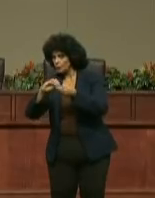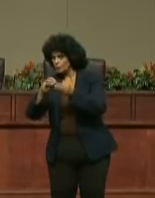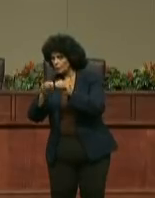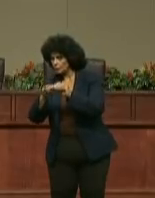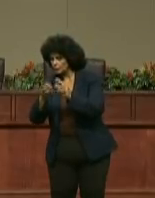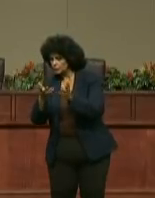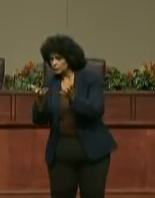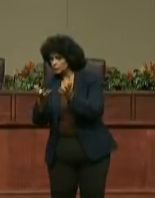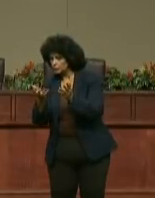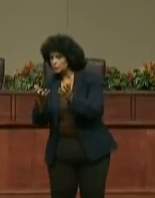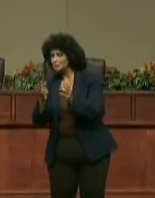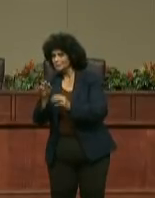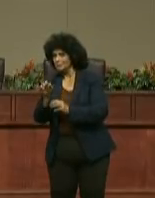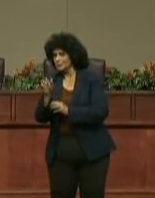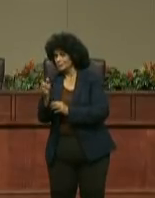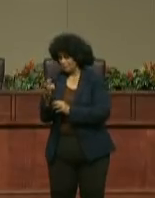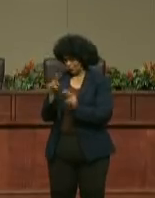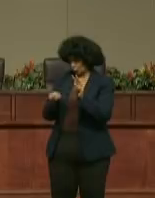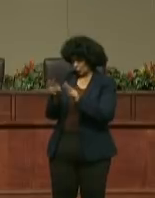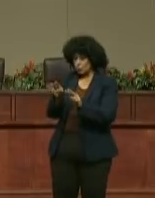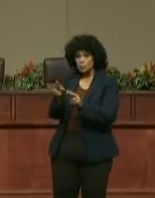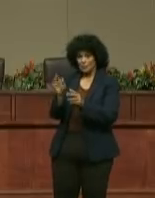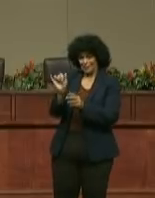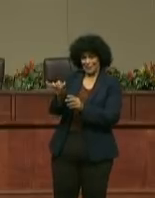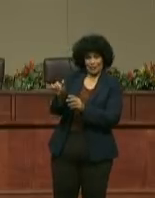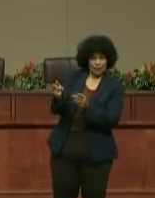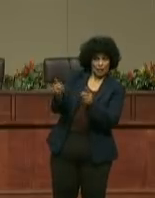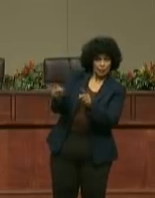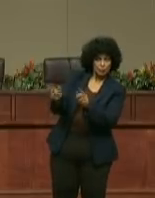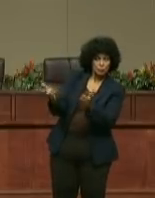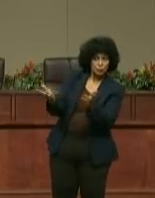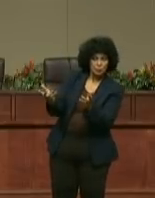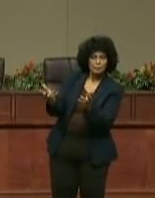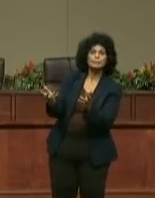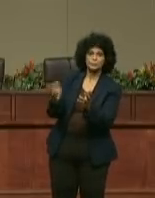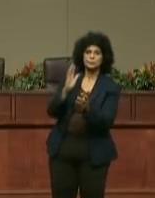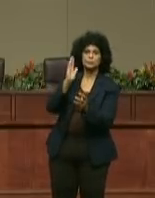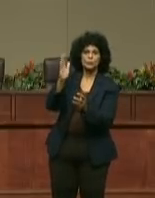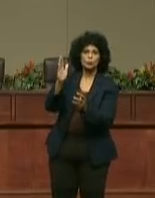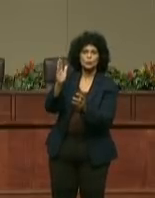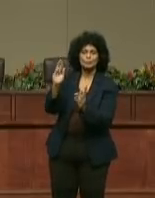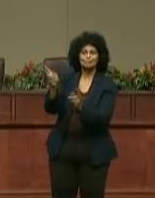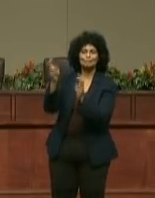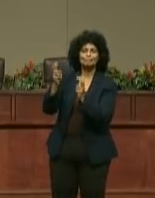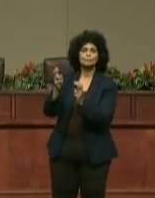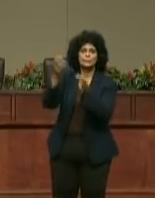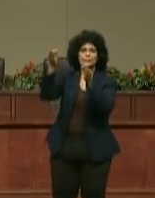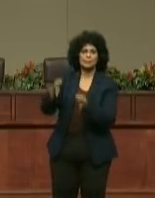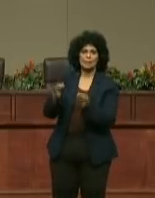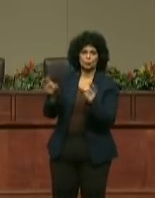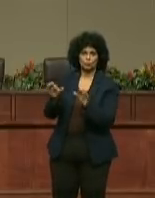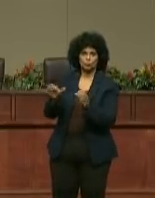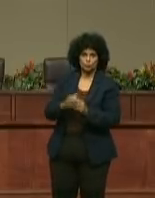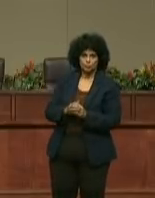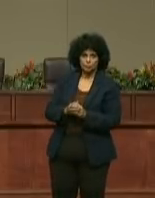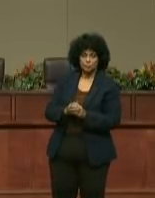additional decision-making points for us as a community. The latest numbers show a total of